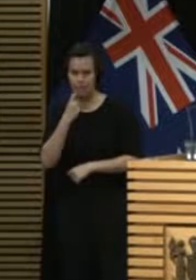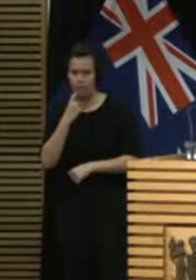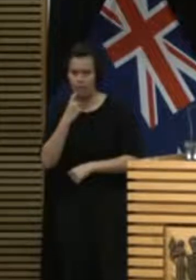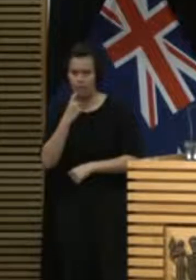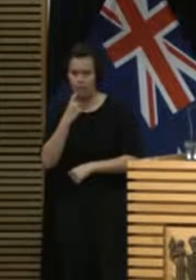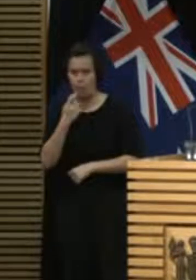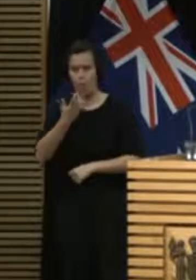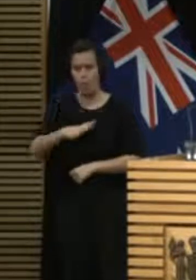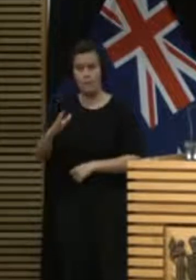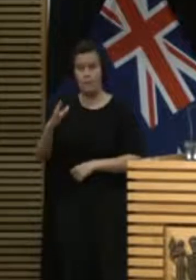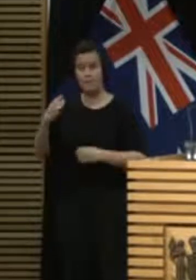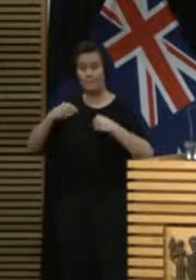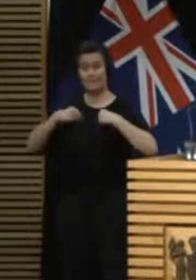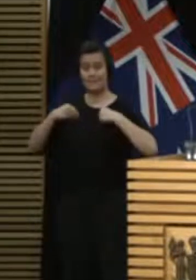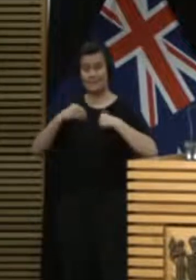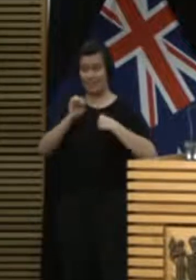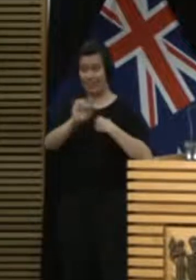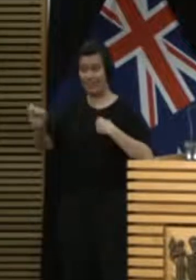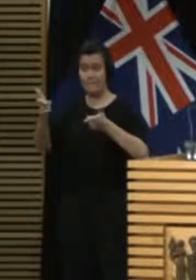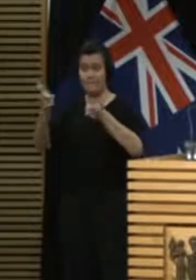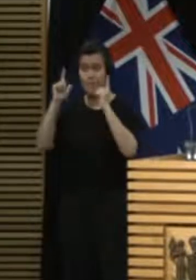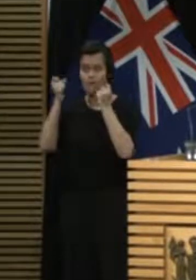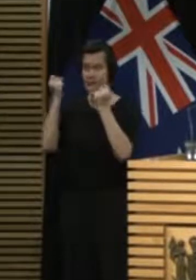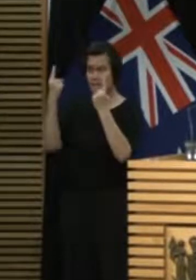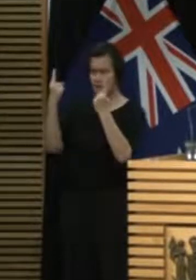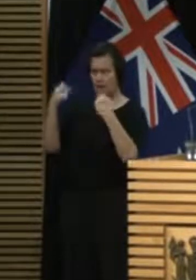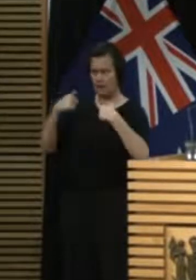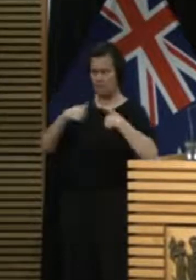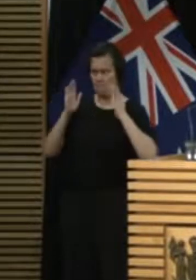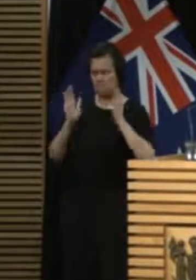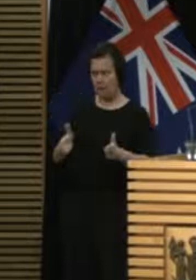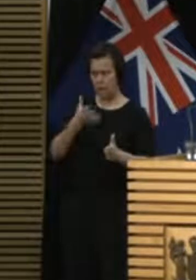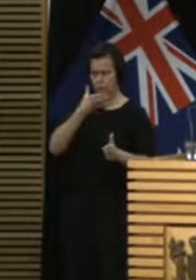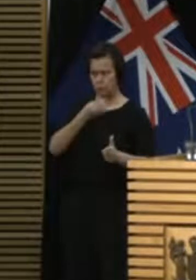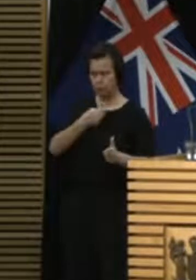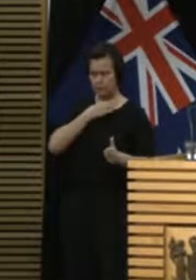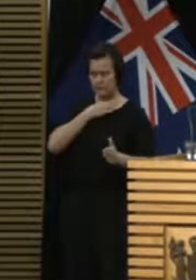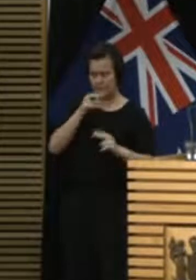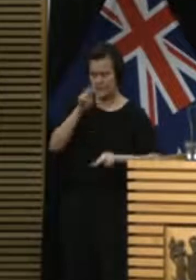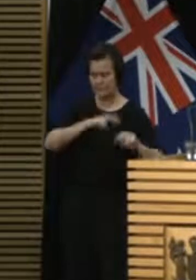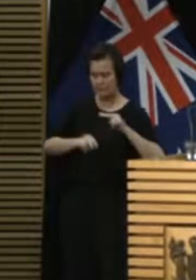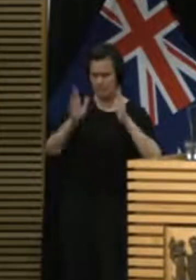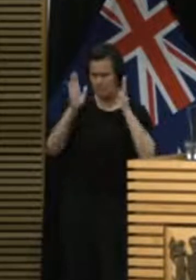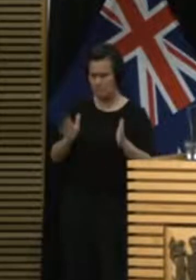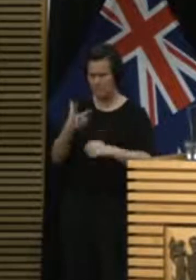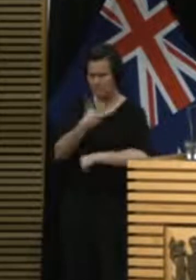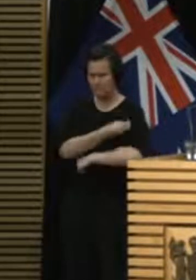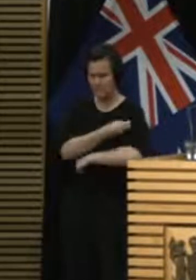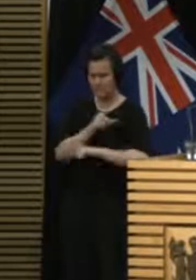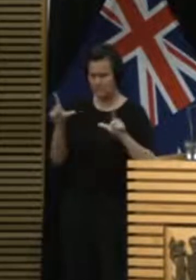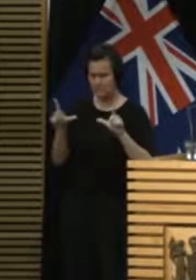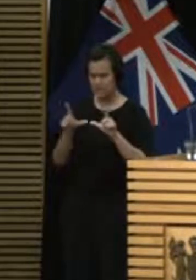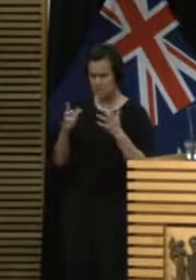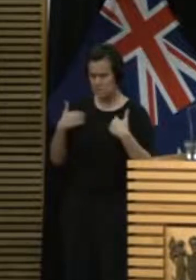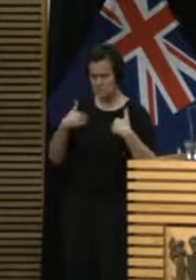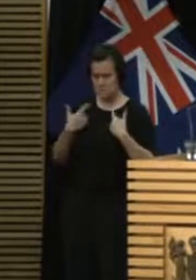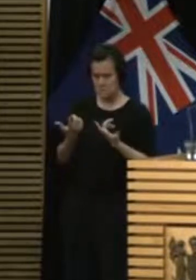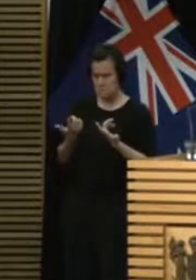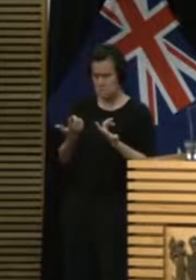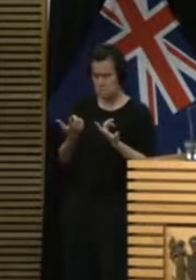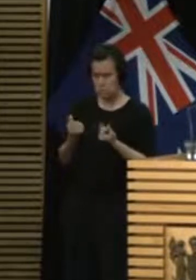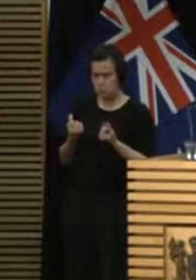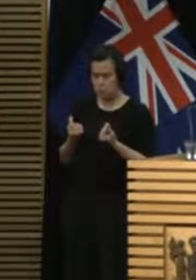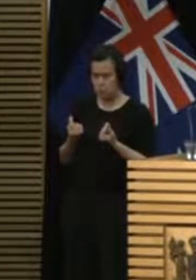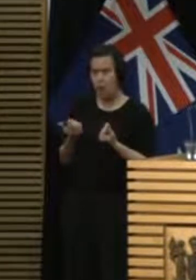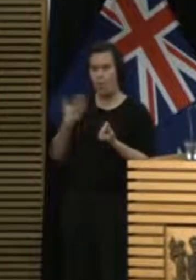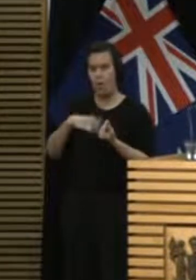require vaccination as a condition of employment. And so that'll be very simple things such as the degree of interaction with customers and a small